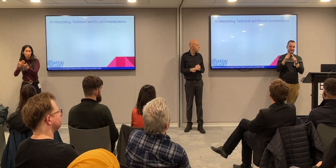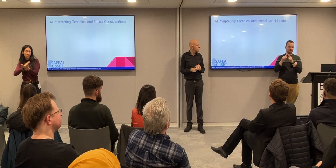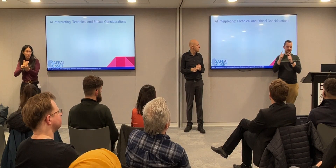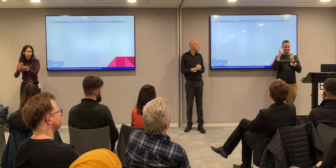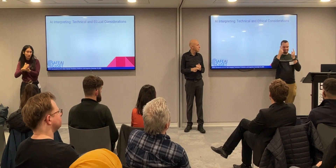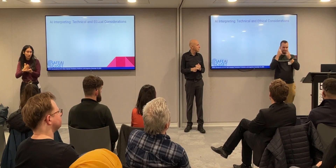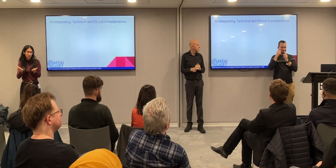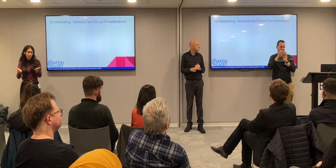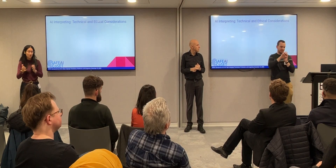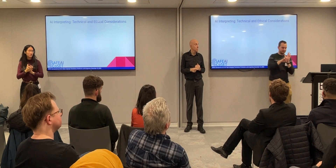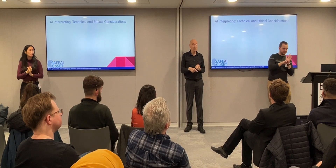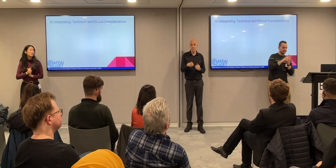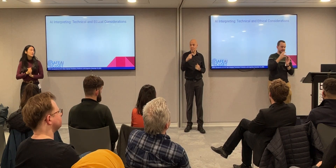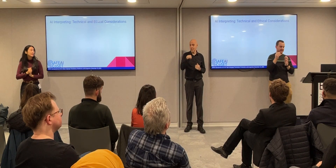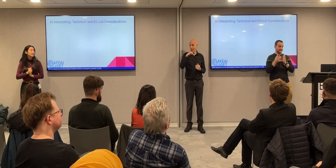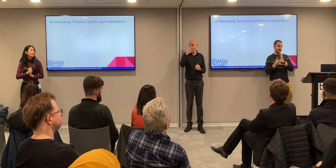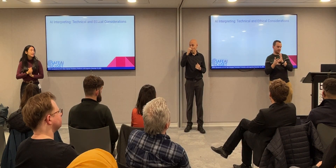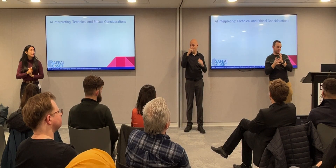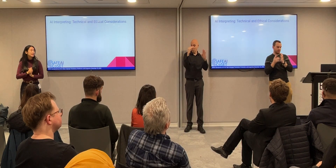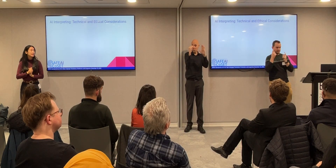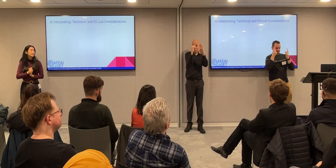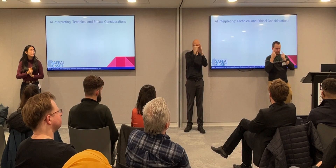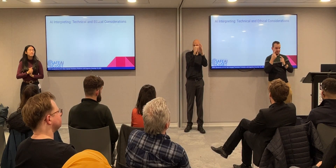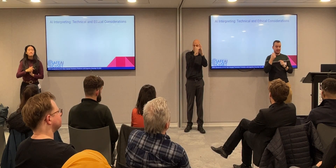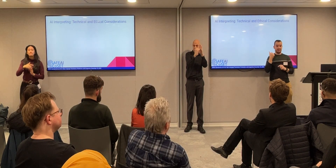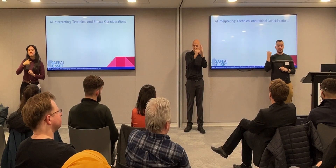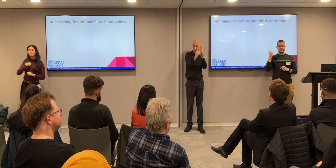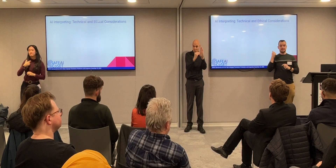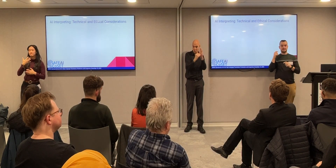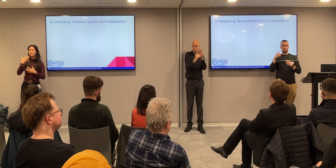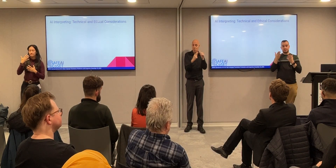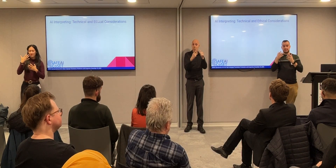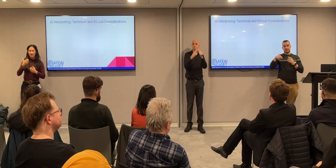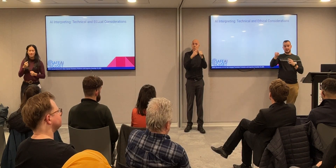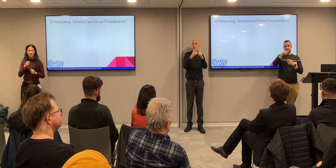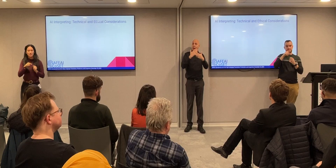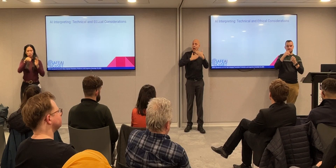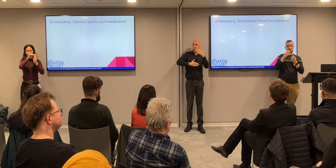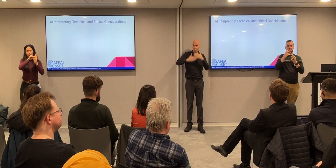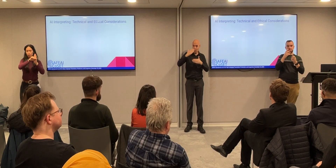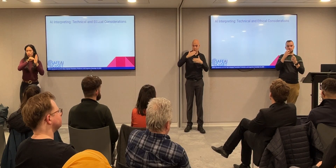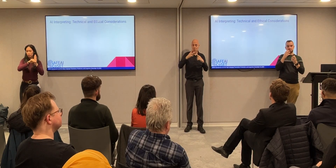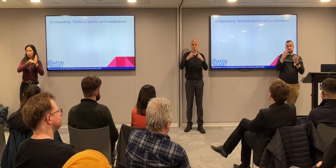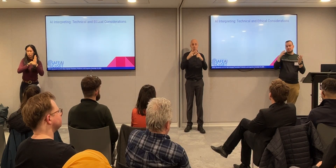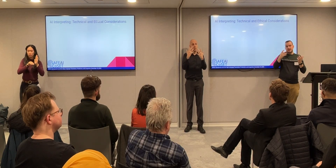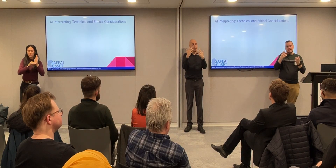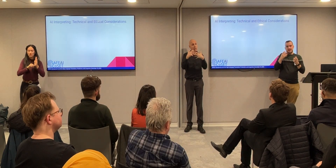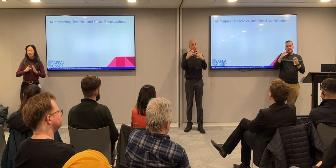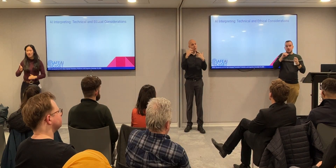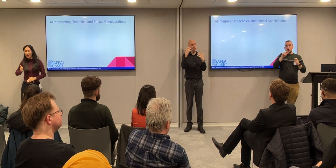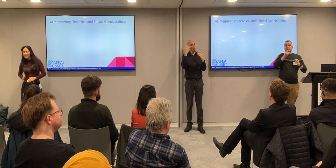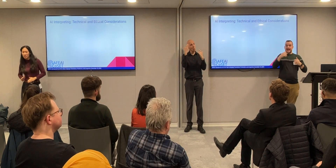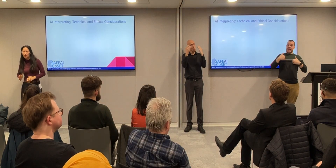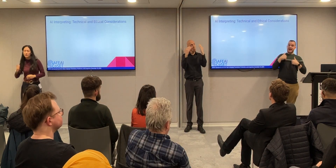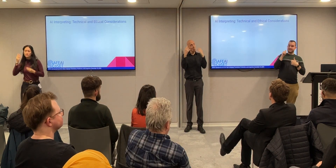I'll put up a list of different ethical and technical considerations, and maybe